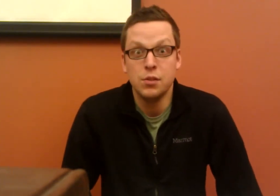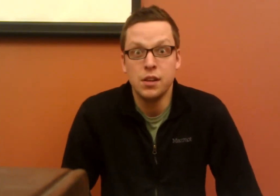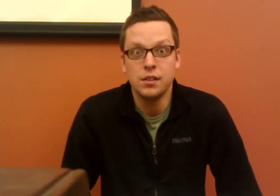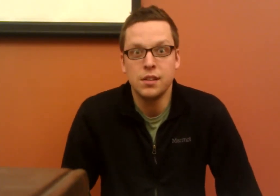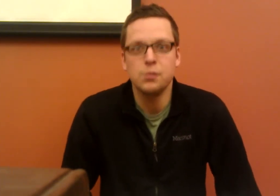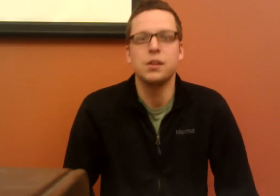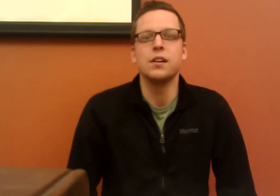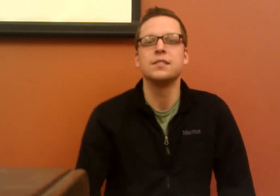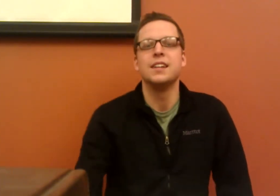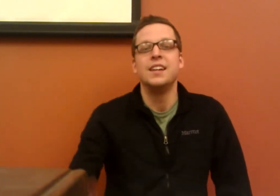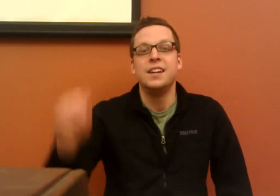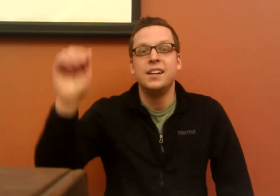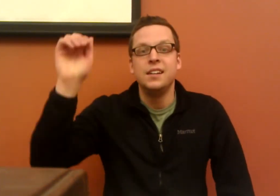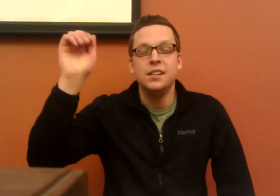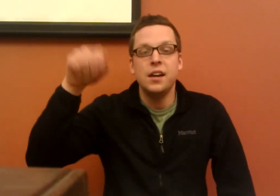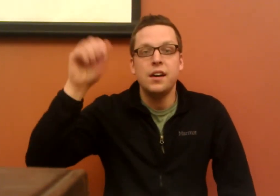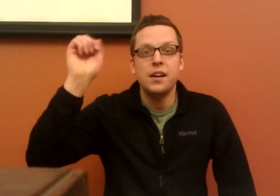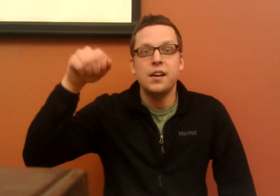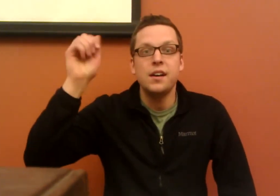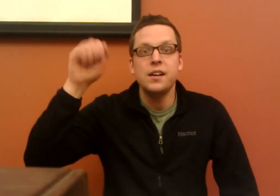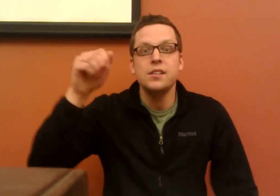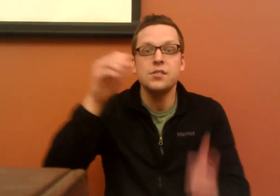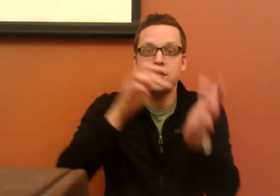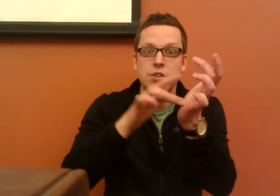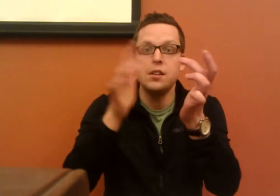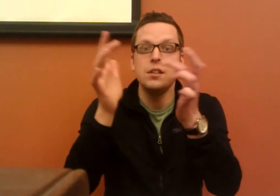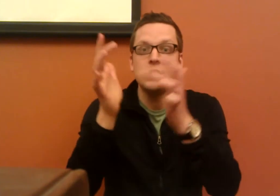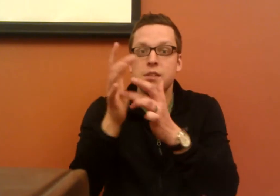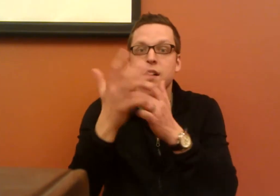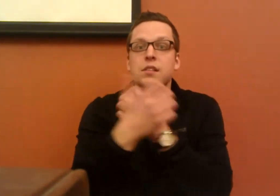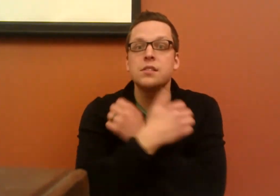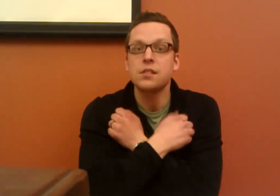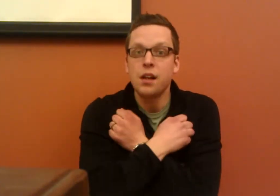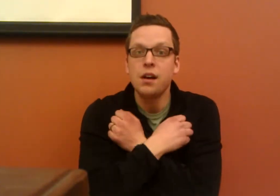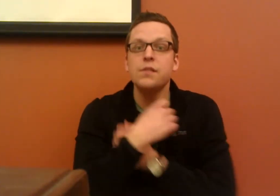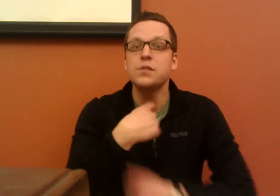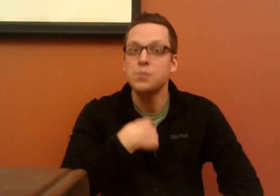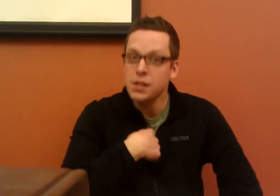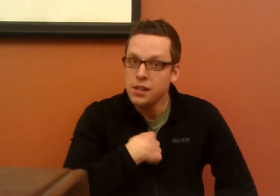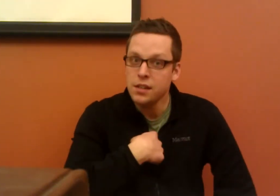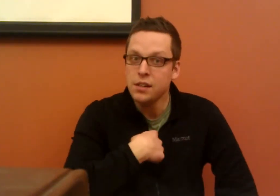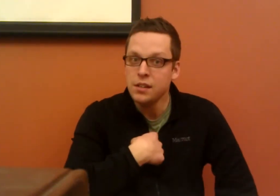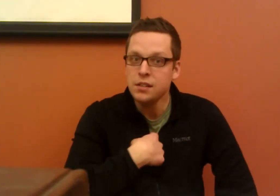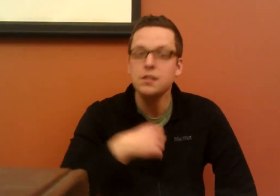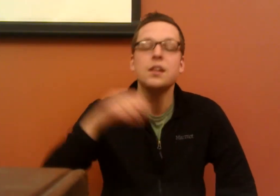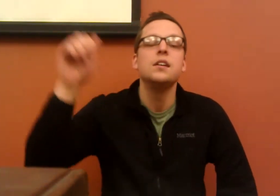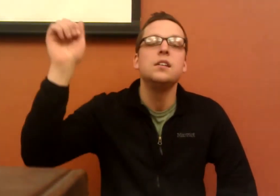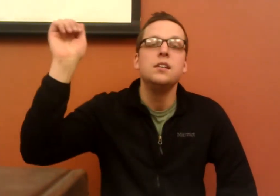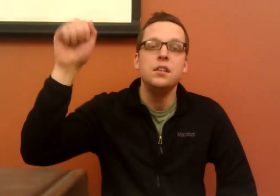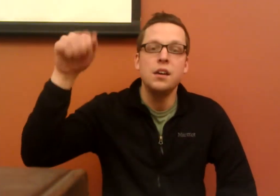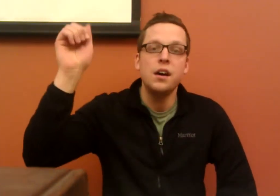ready? Here we go. Yes, Jesus loves me, yes,